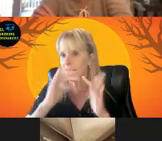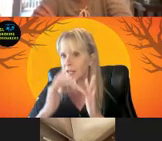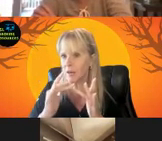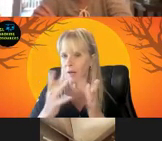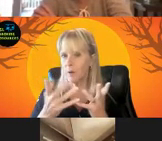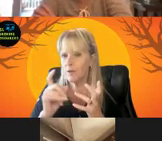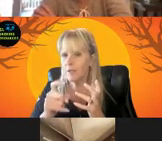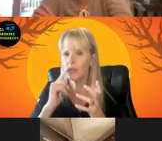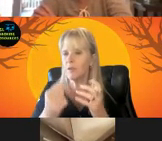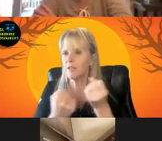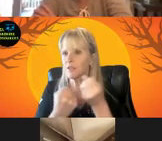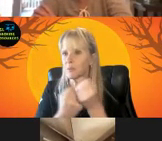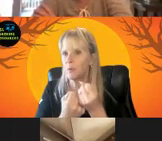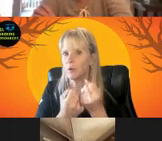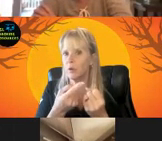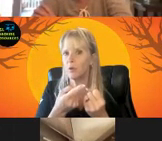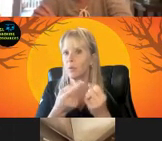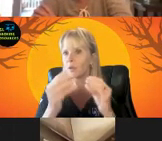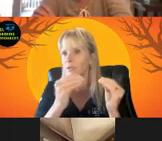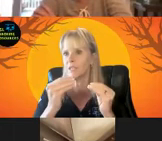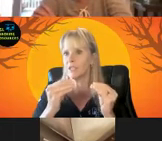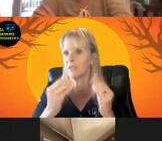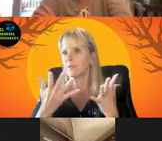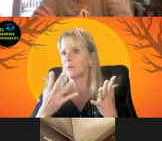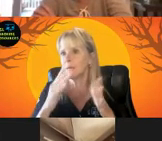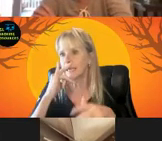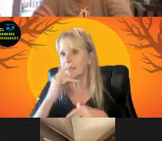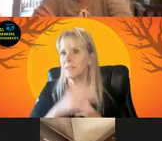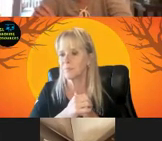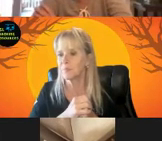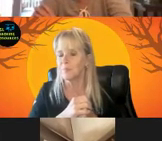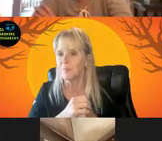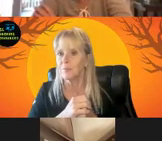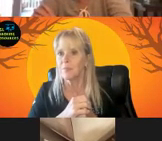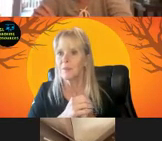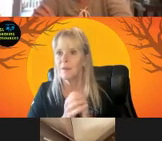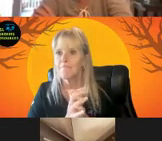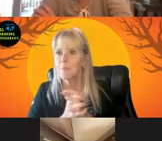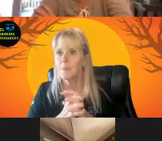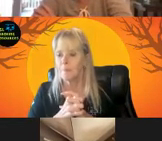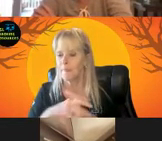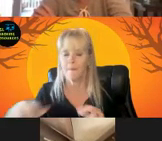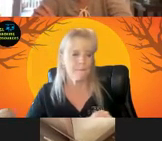the internet? What do you think you need to support you with your teaching with the kids?